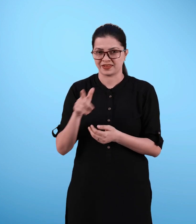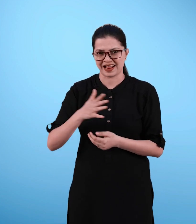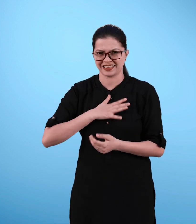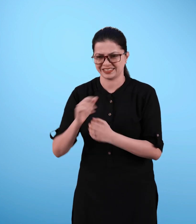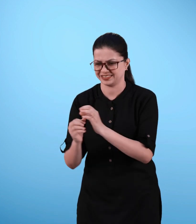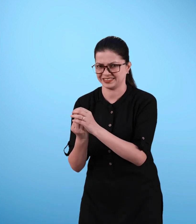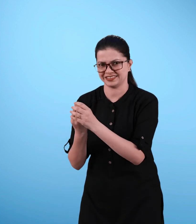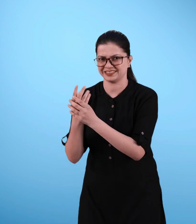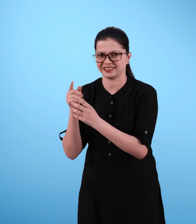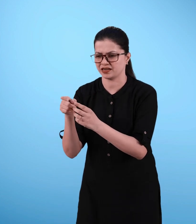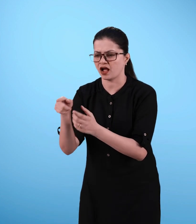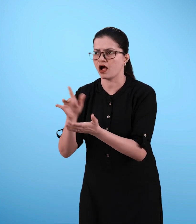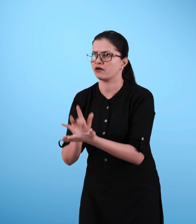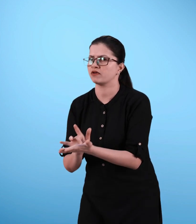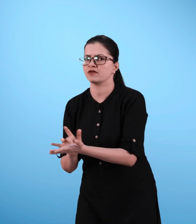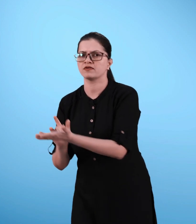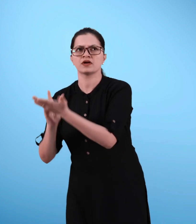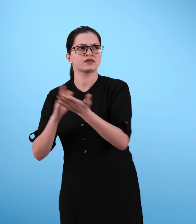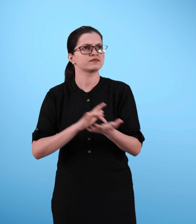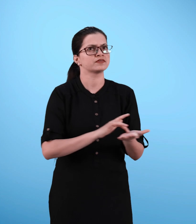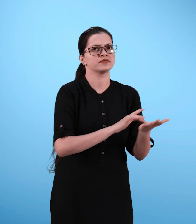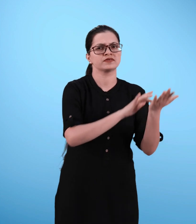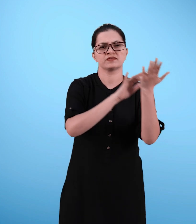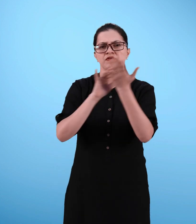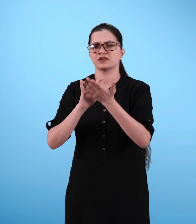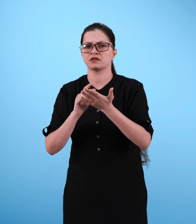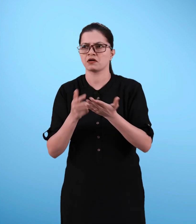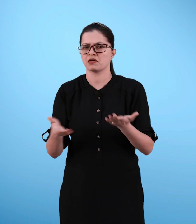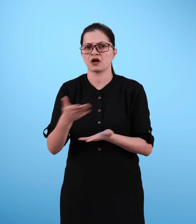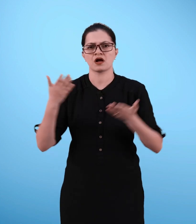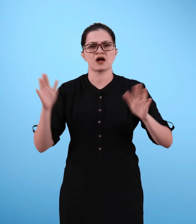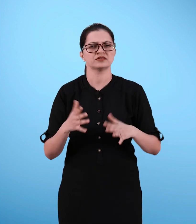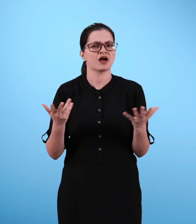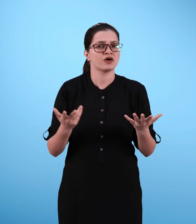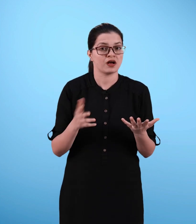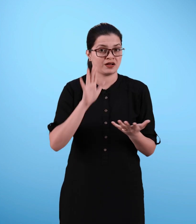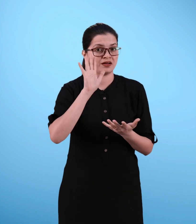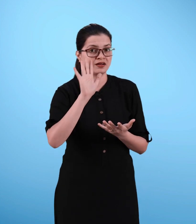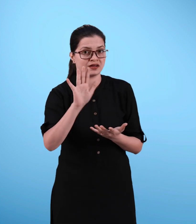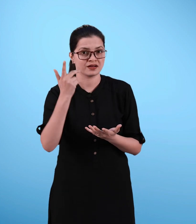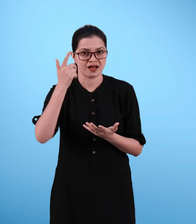Cotton plants are usually grown at places having black soil and warm climate.